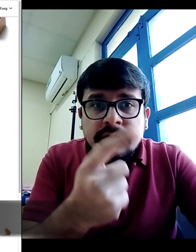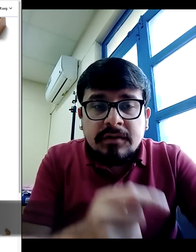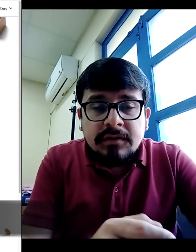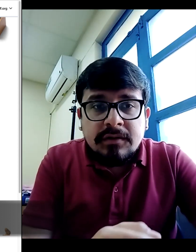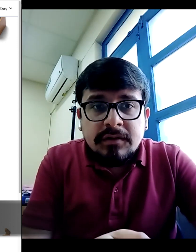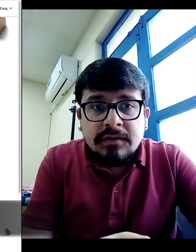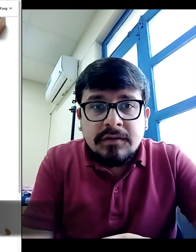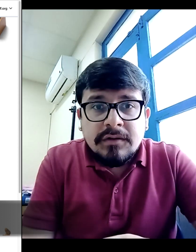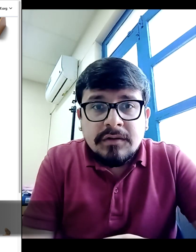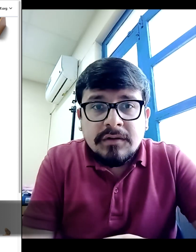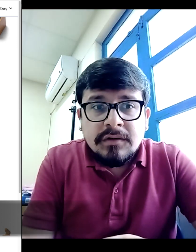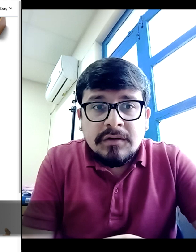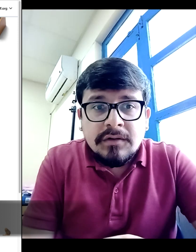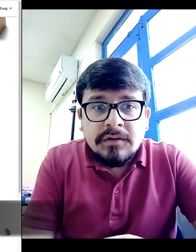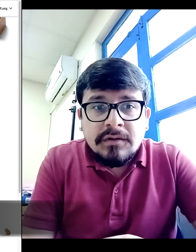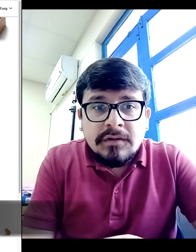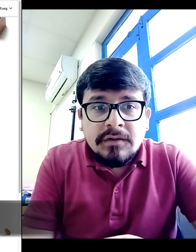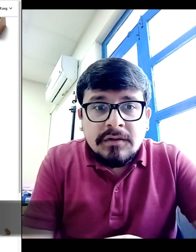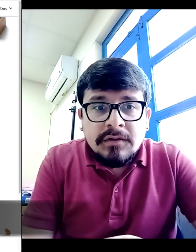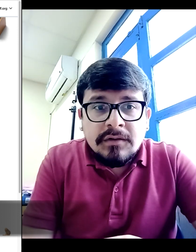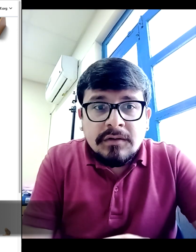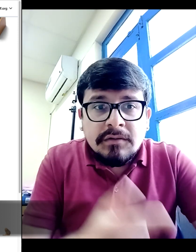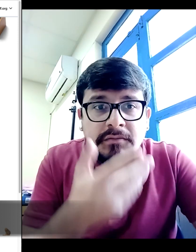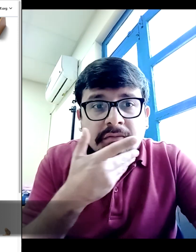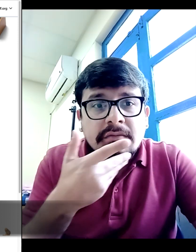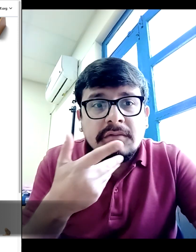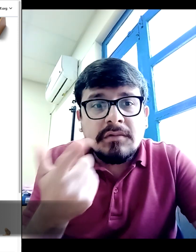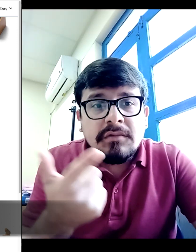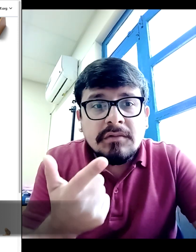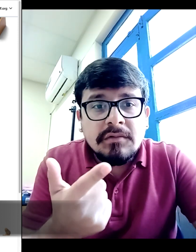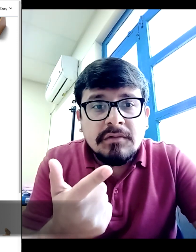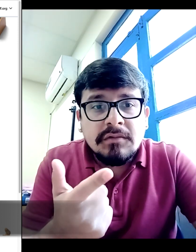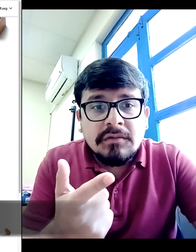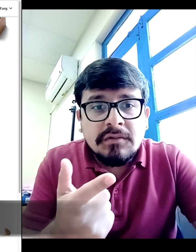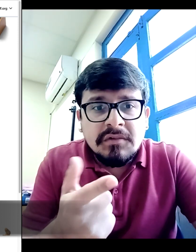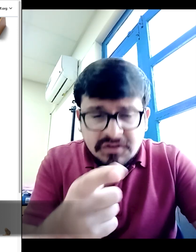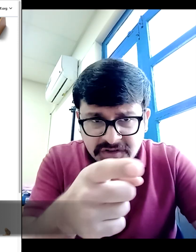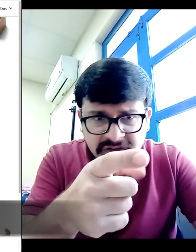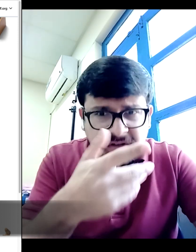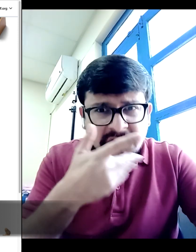do I want to be futuristic? It means it will have